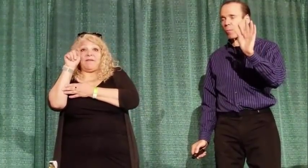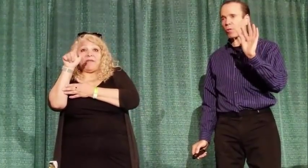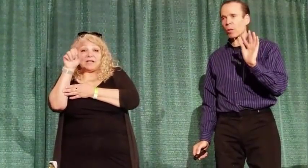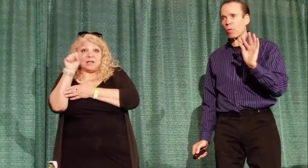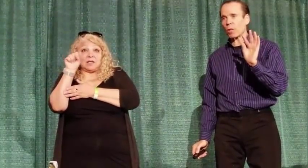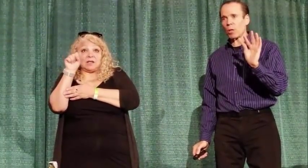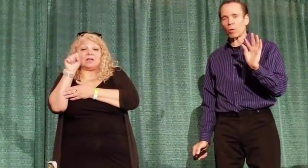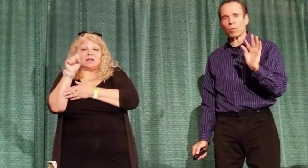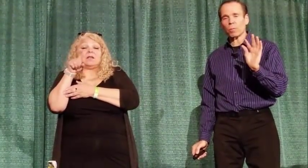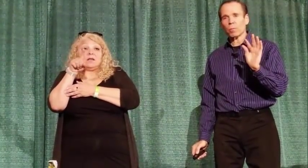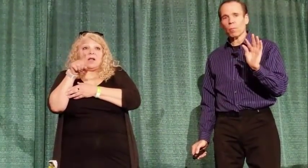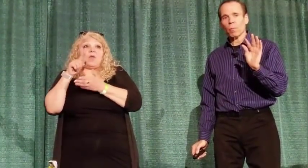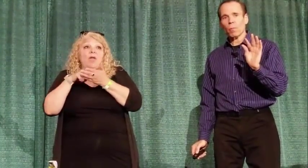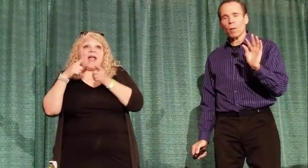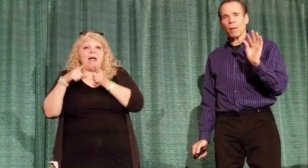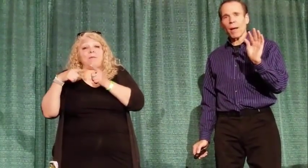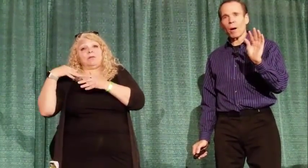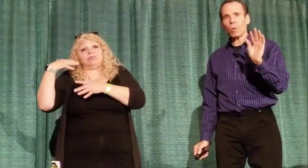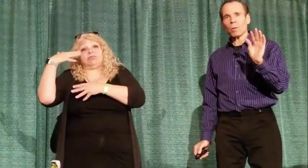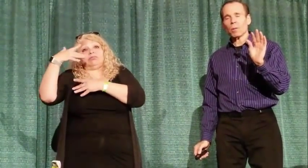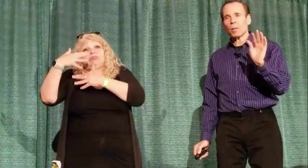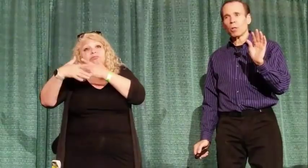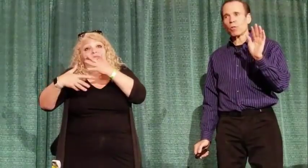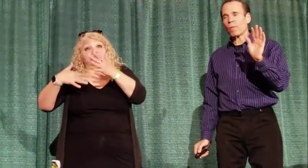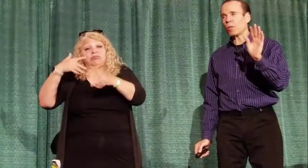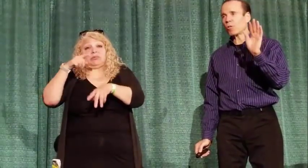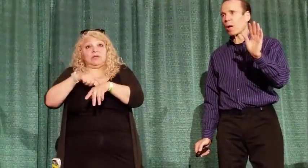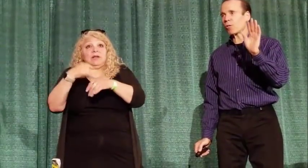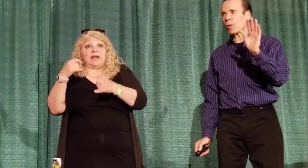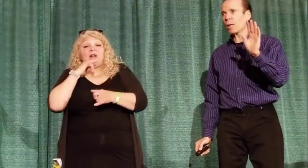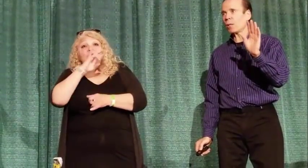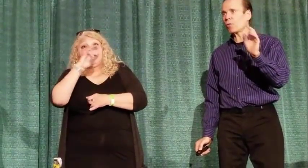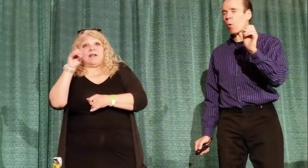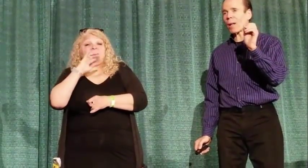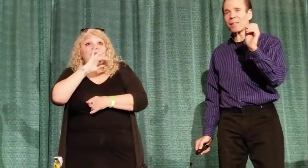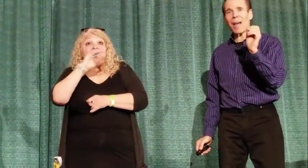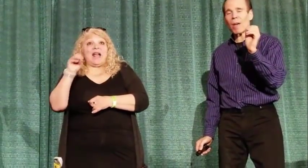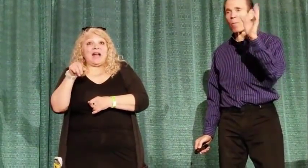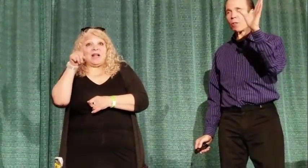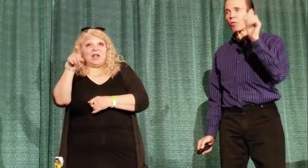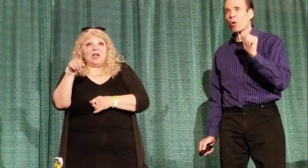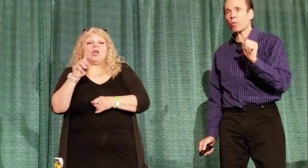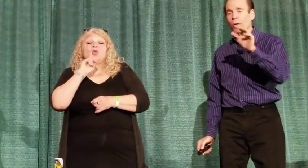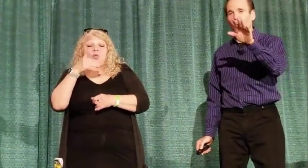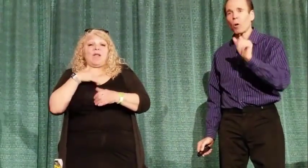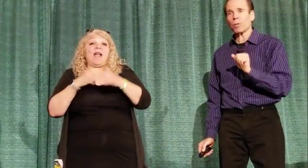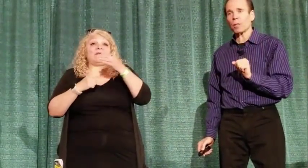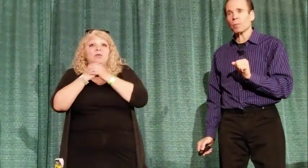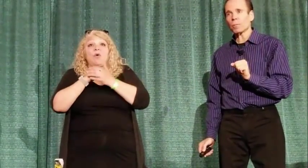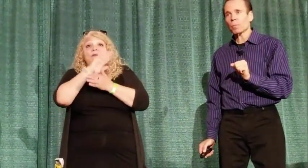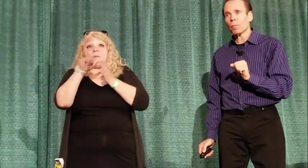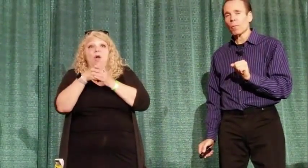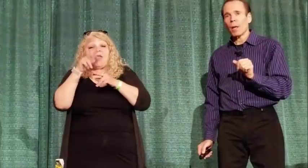microvascular hemorrhaging over the years. And now, in your 70s or 80s or 90s, you're more likely to have a hemorrhagic stroke from all that salt